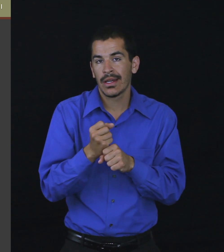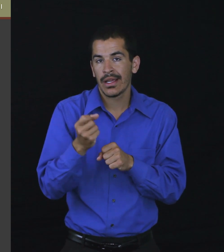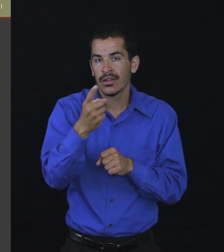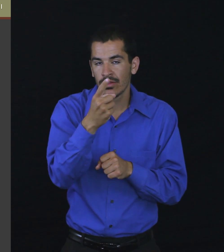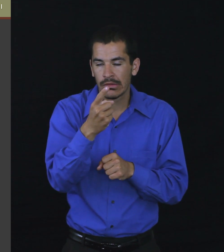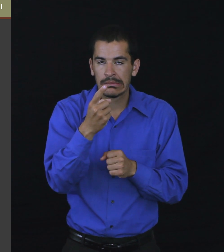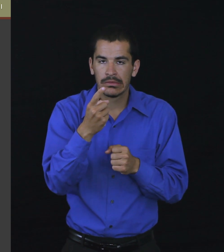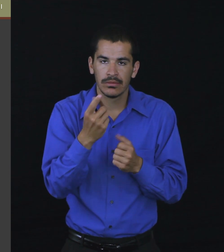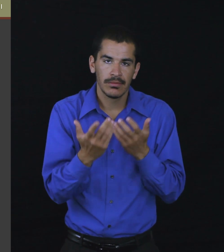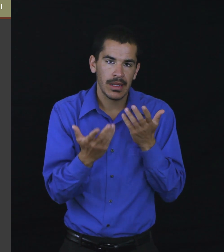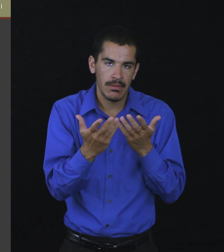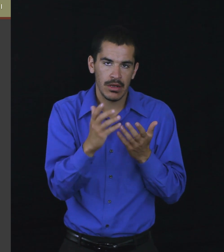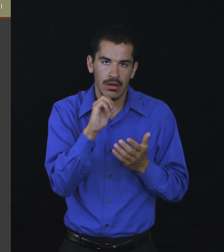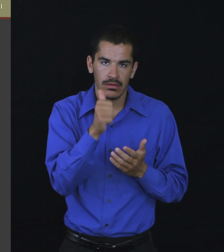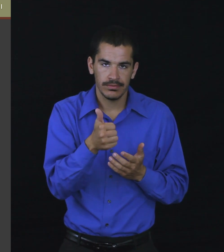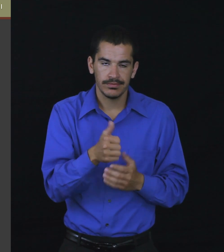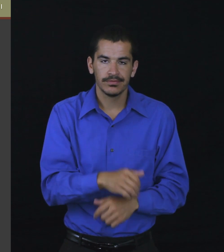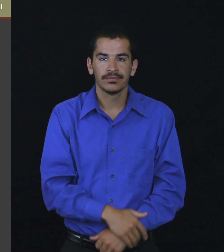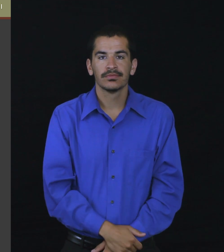2014.